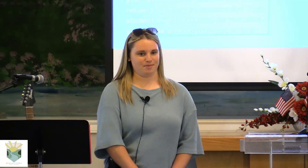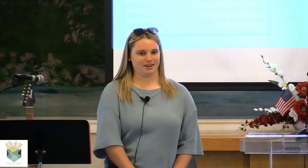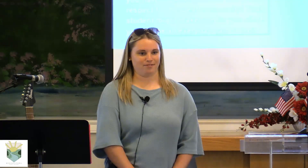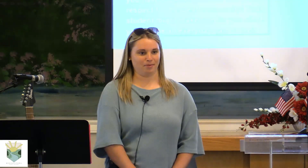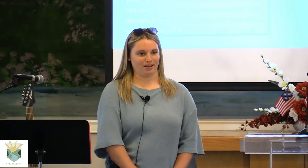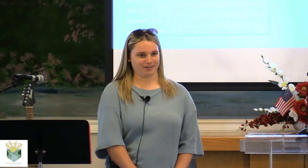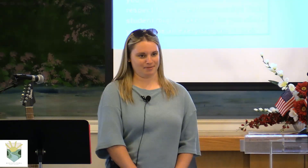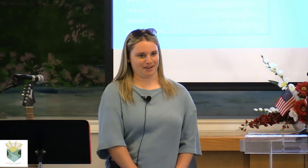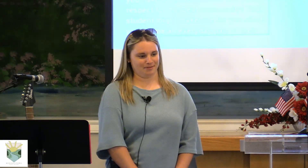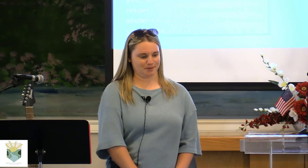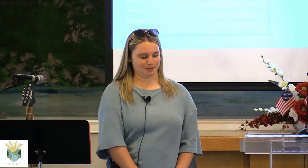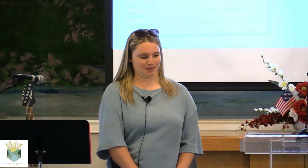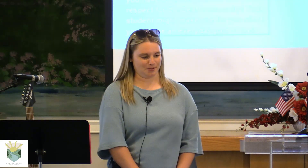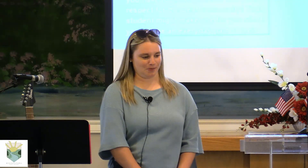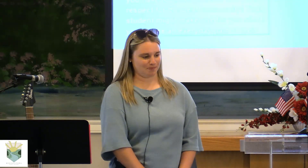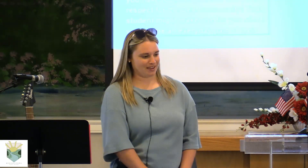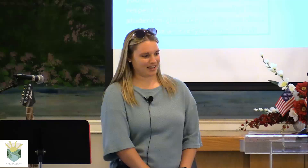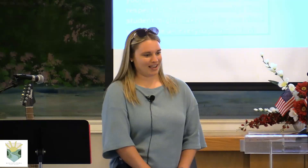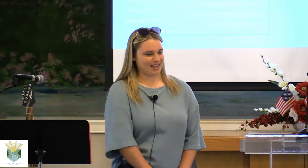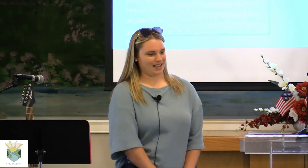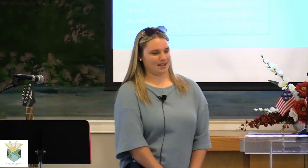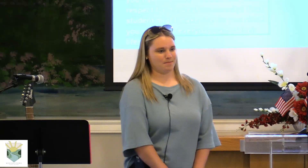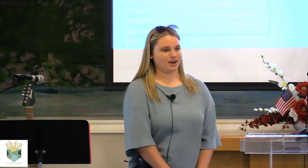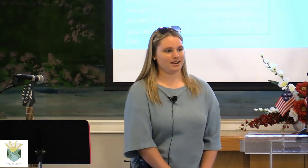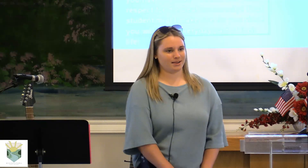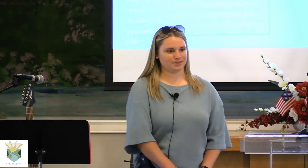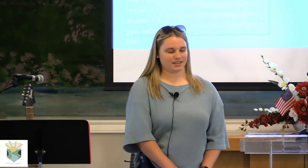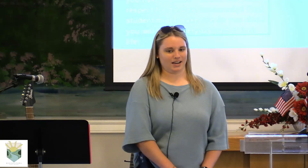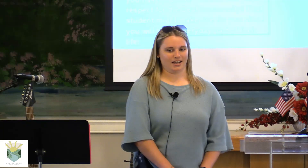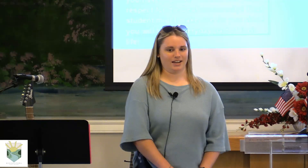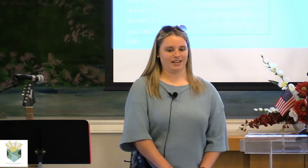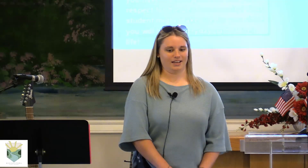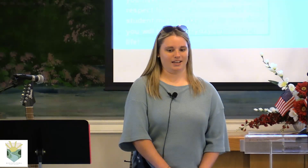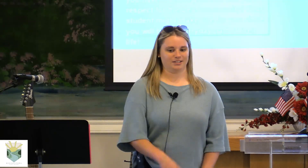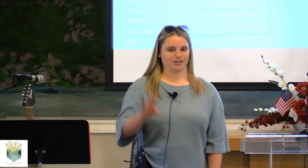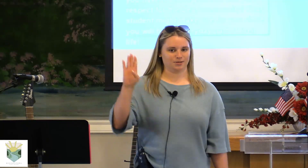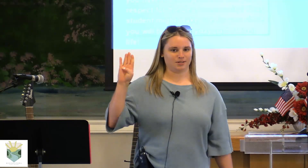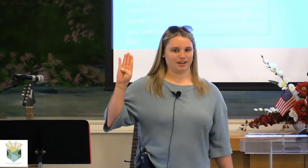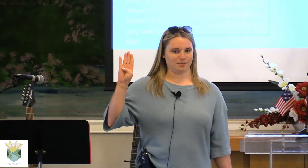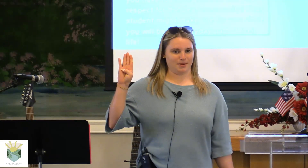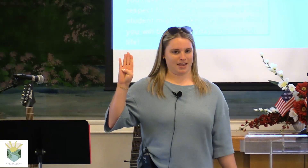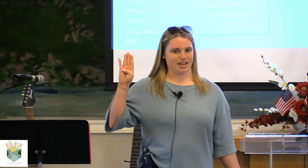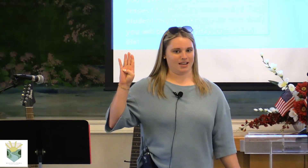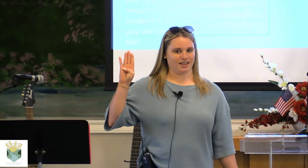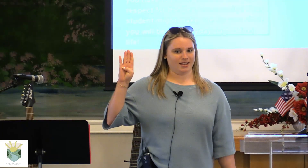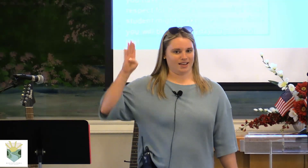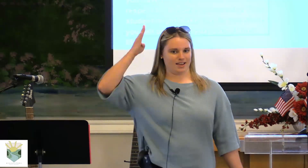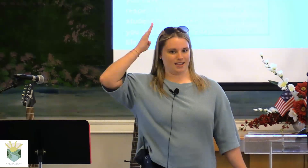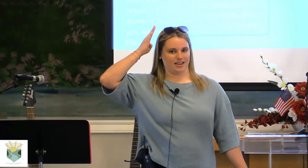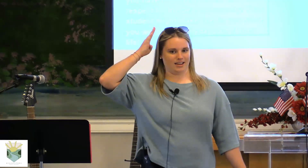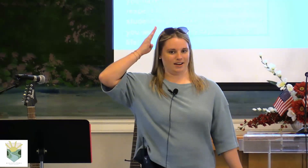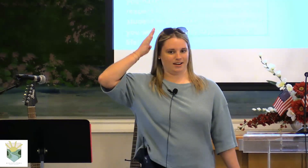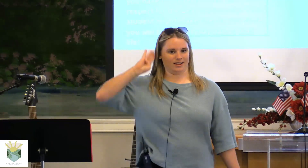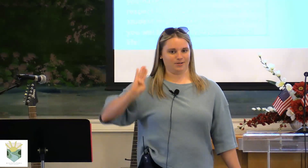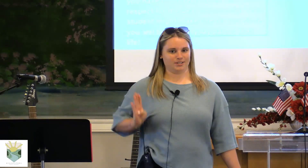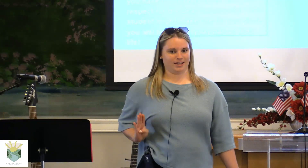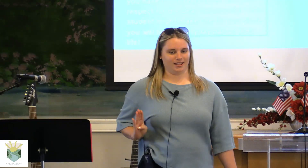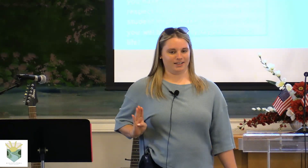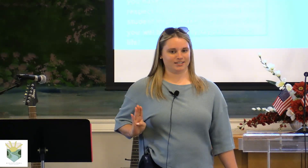deaf blind man, which was really cool. And my name sign, it starts with the letter B, and it goes like this. So